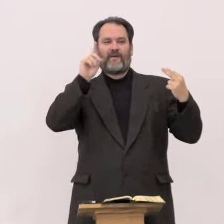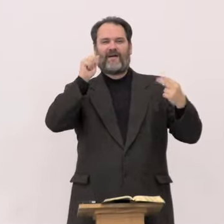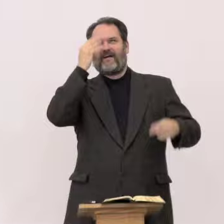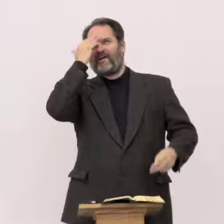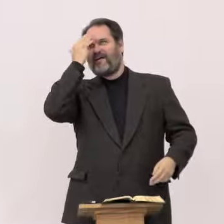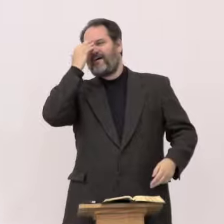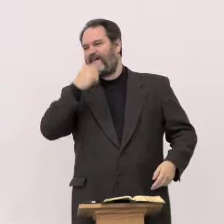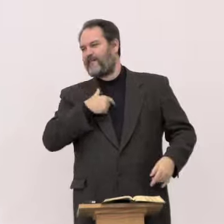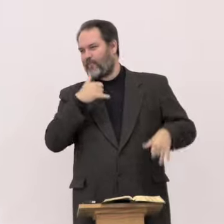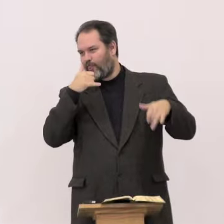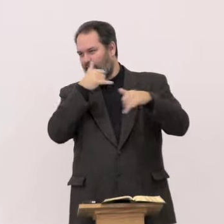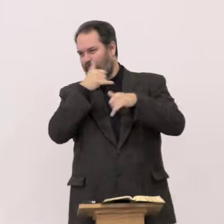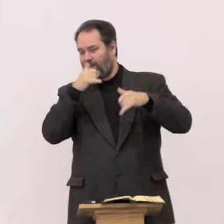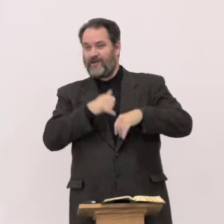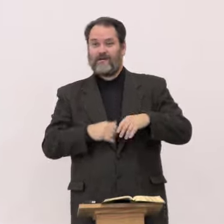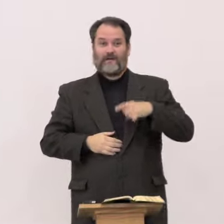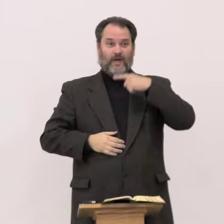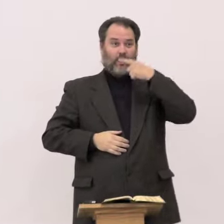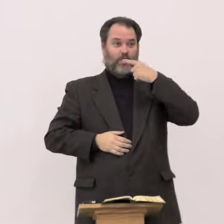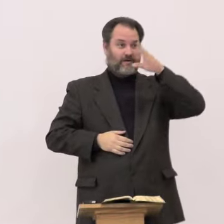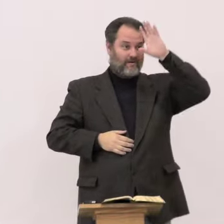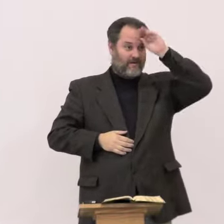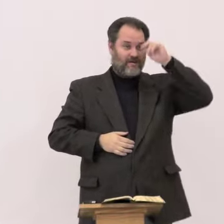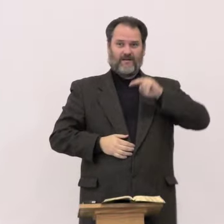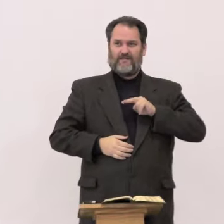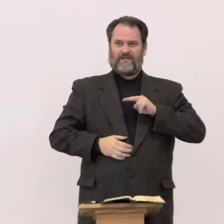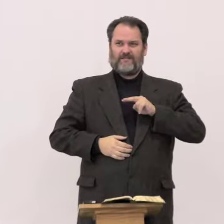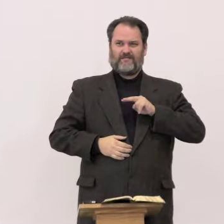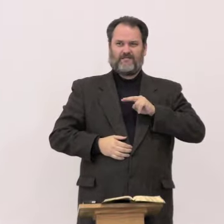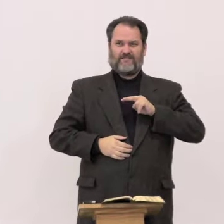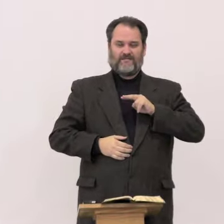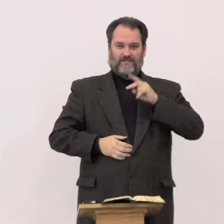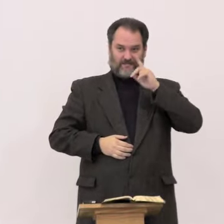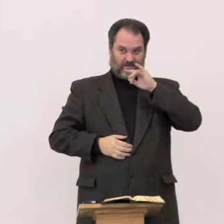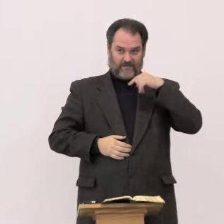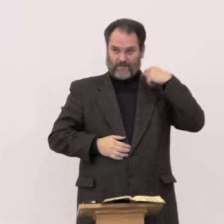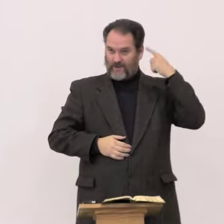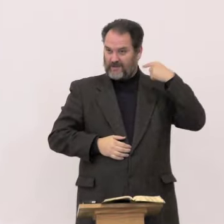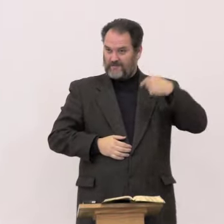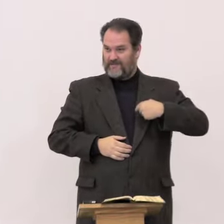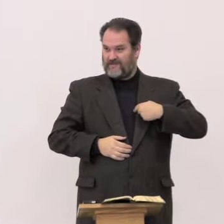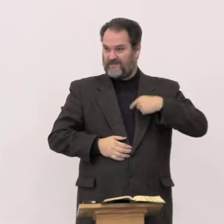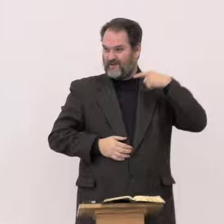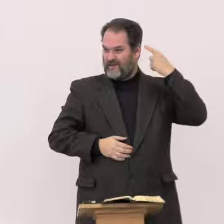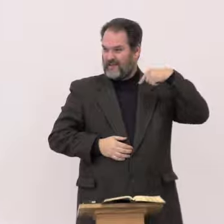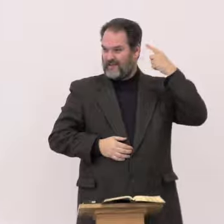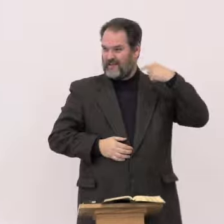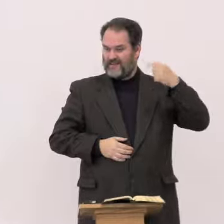everyone, all the boys know, whenever he always does that, but then a human boy is just confused, and then he's